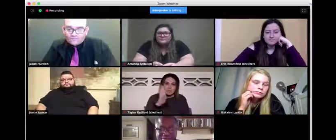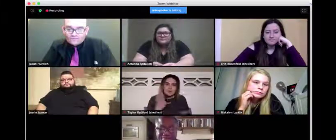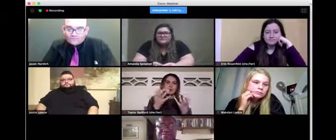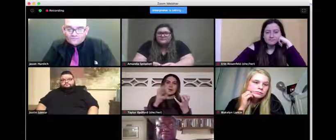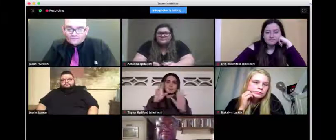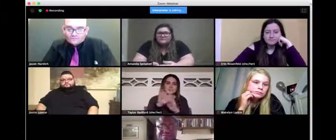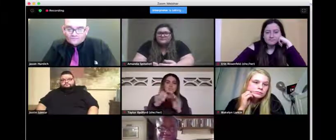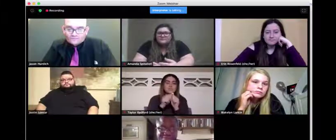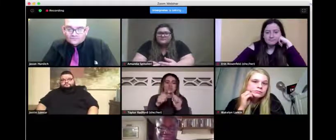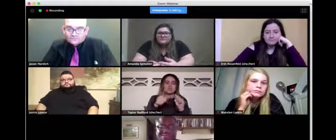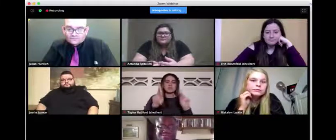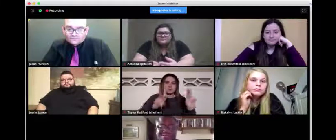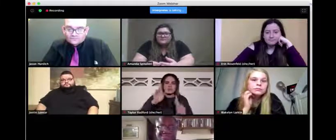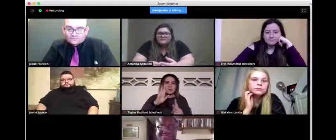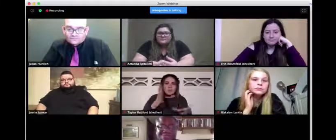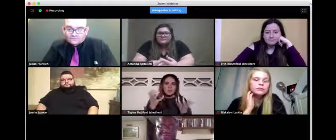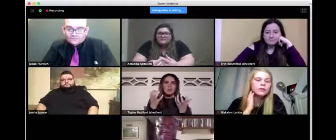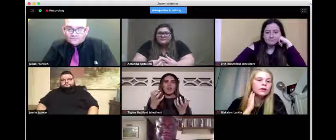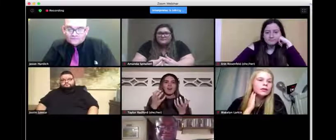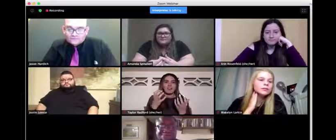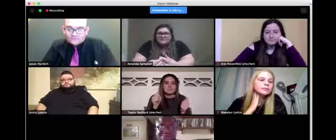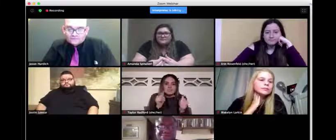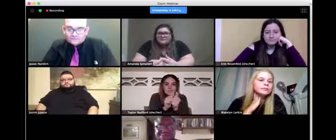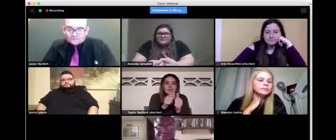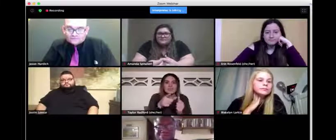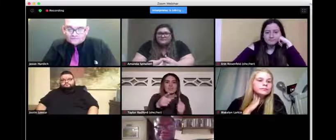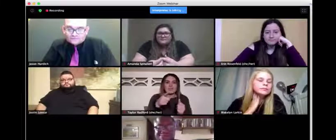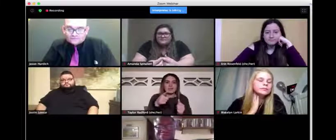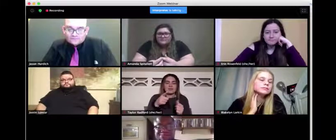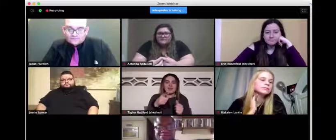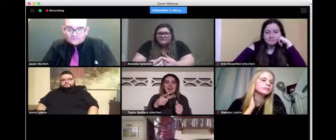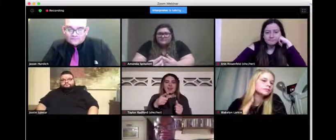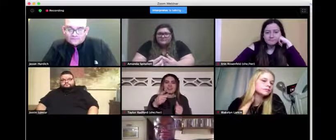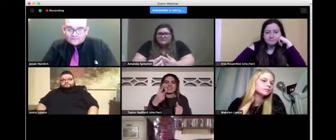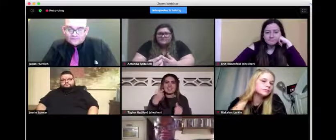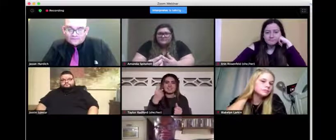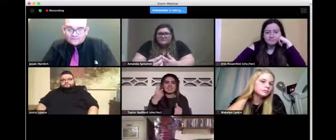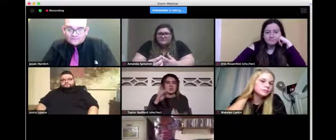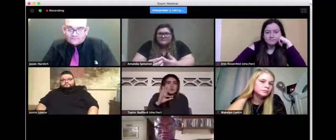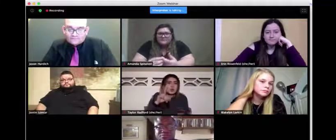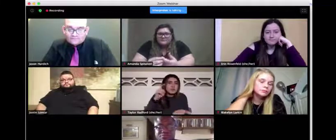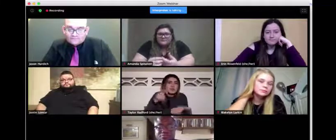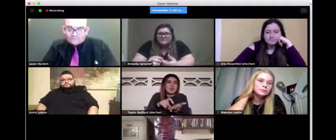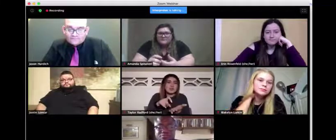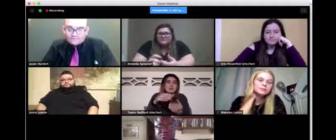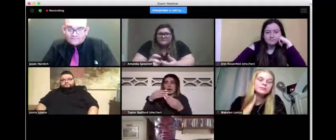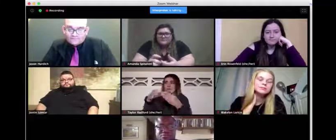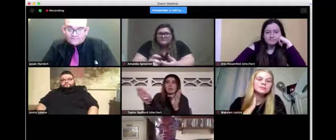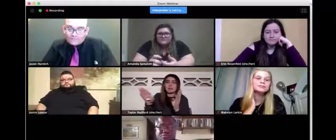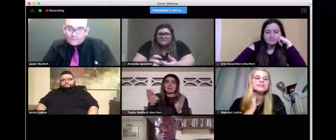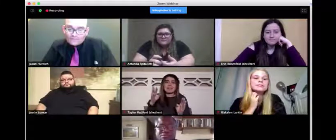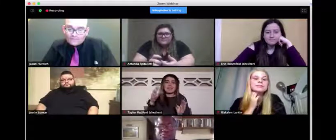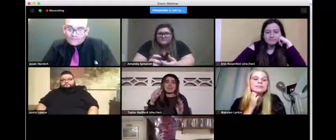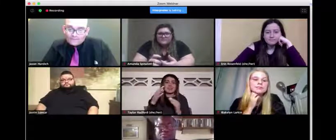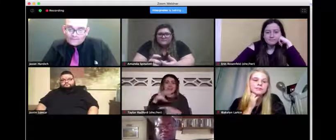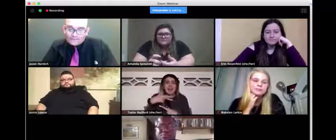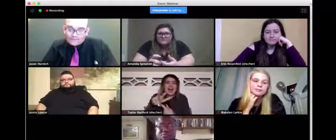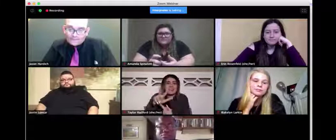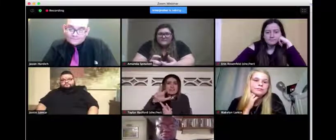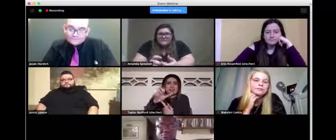connect, they notice you in public, there's like 300,000, that people are just saying,